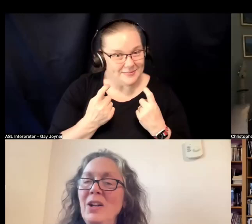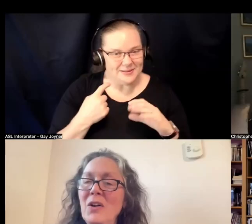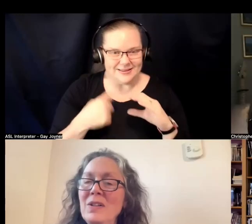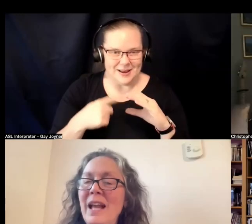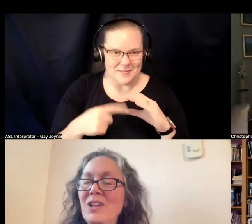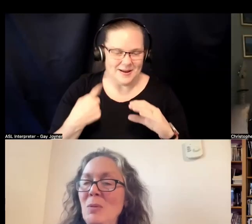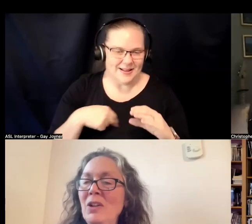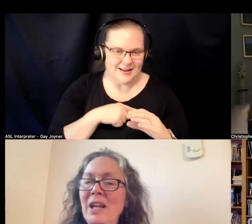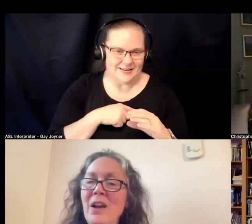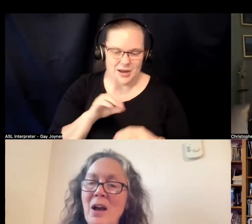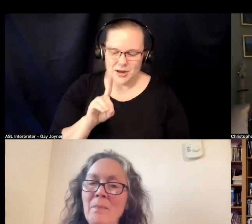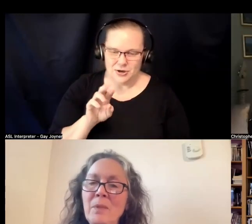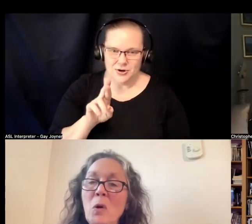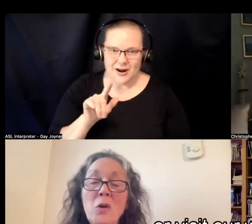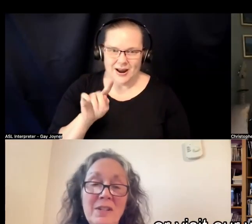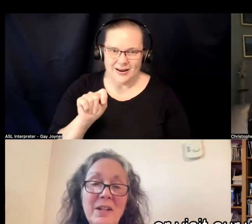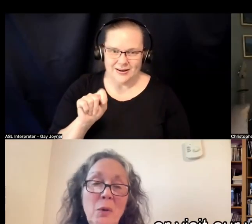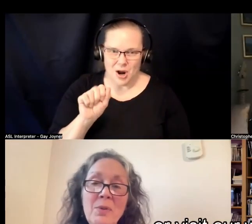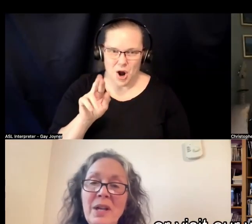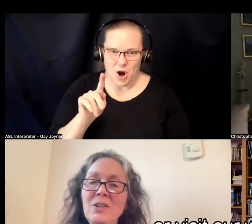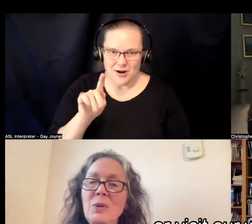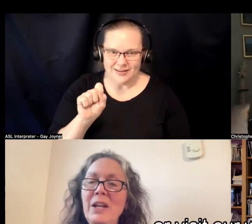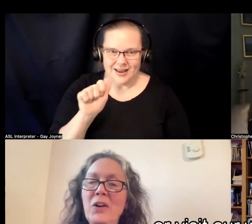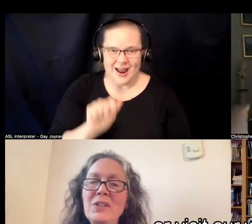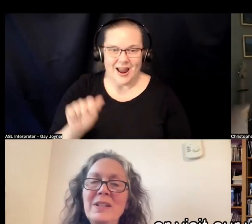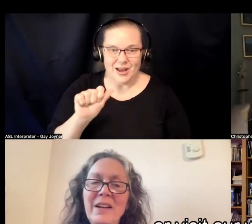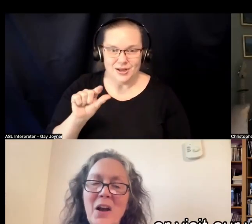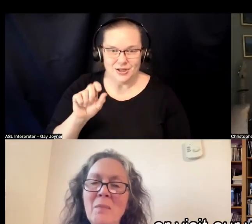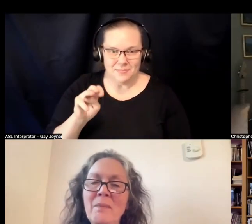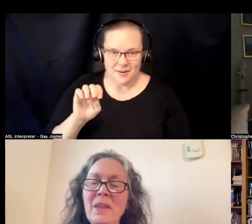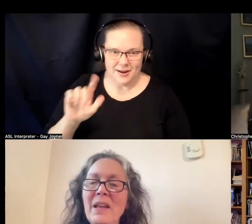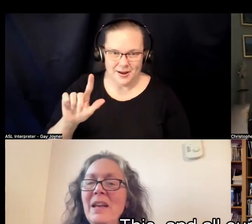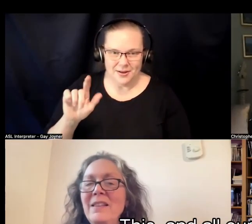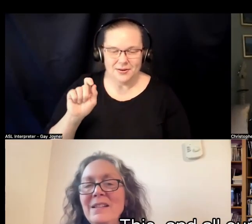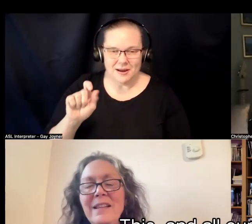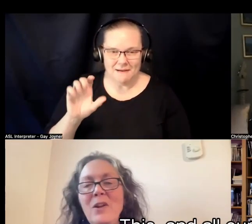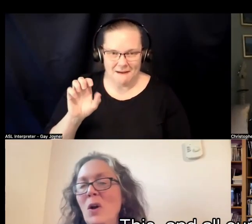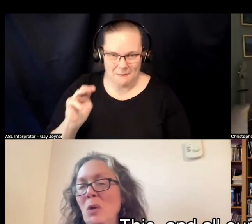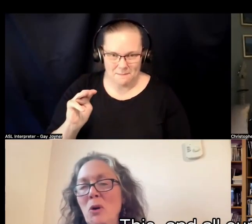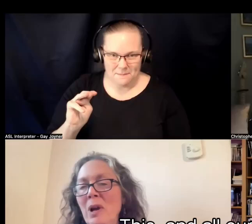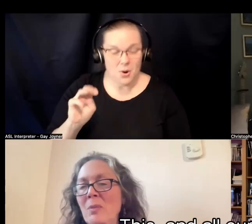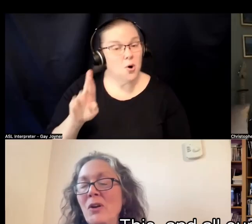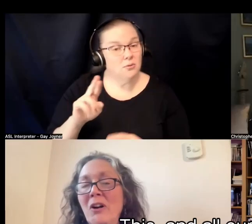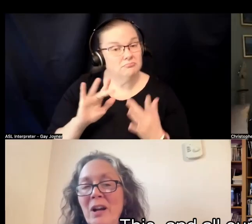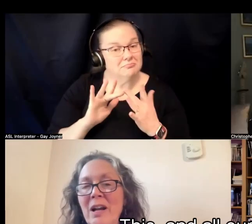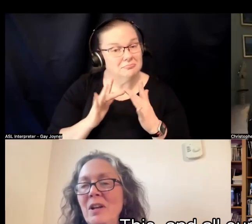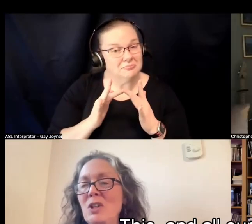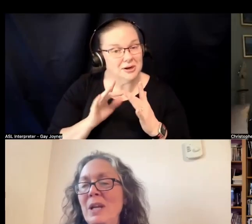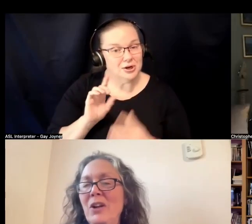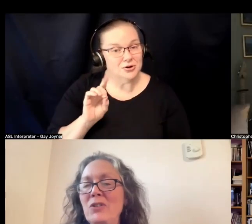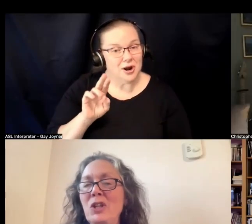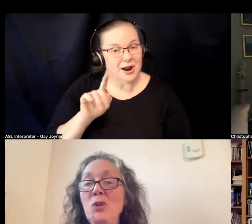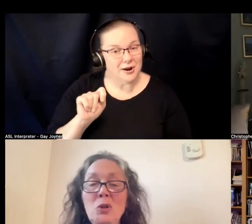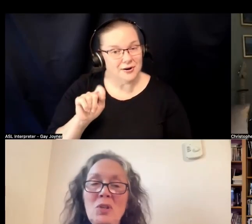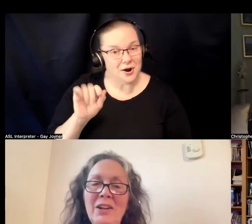at drakeatarts@gmail.com or visit our website, drakeatarts.com. This and all our programs are archived on the